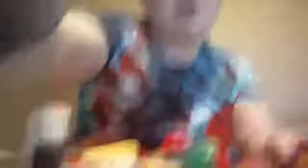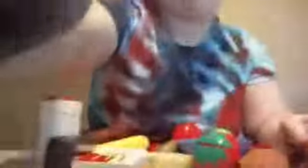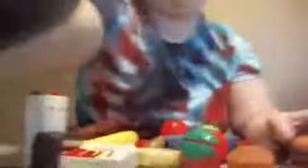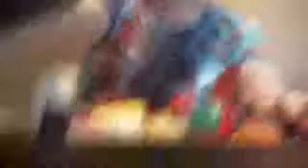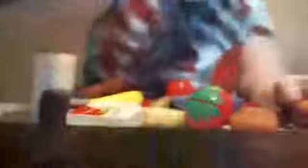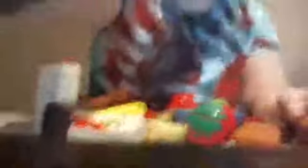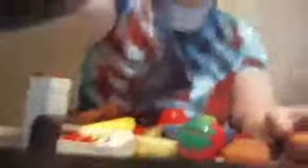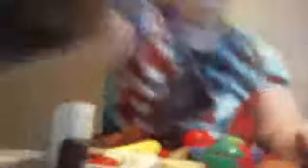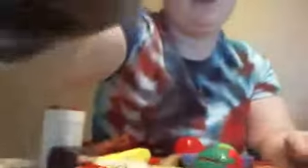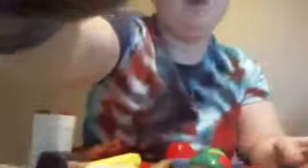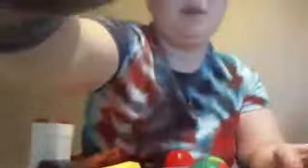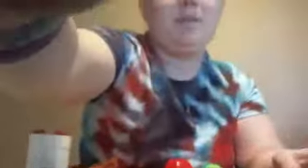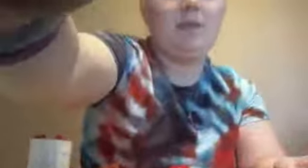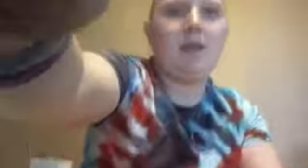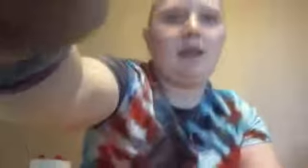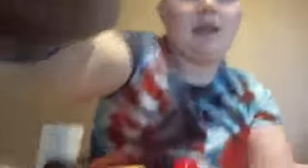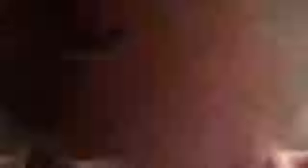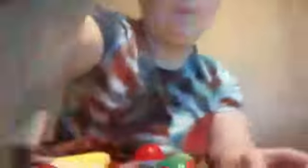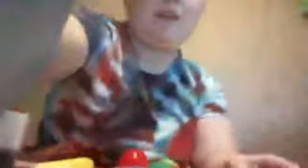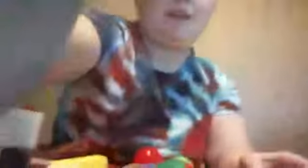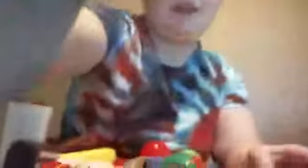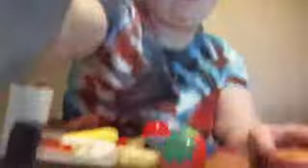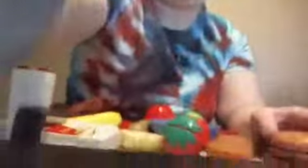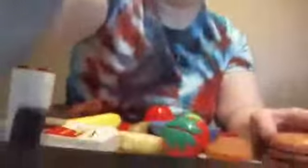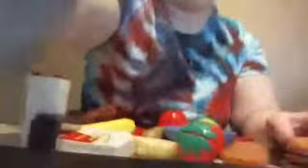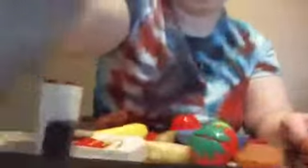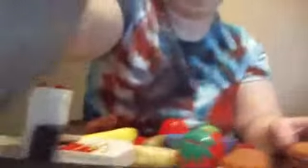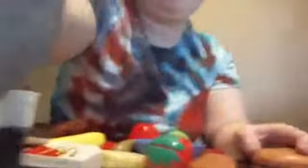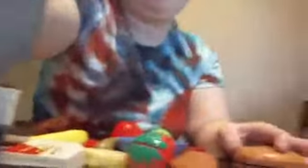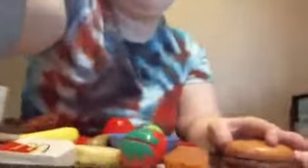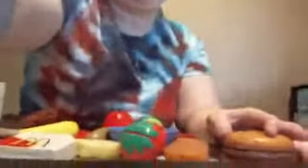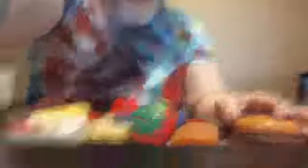So the game we are going to play is,